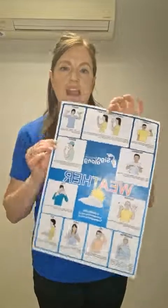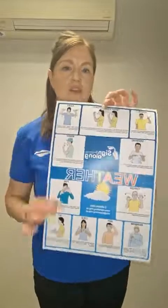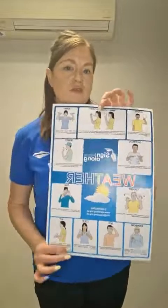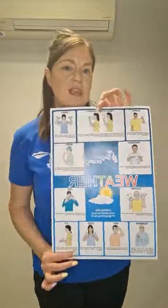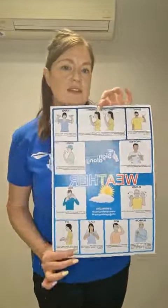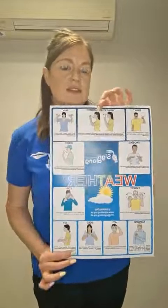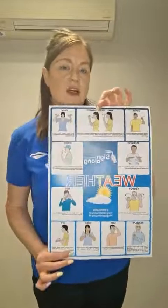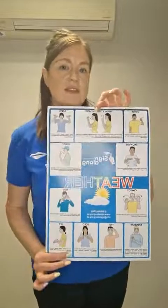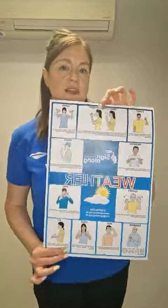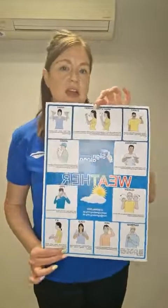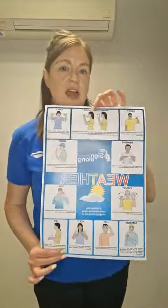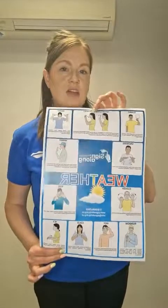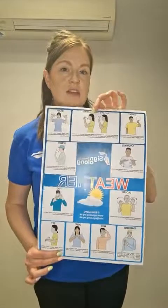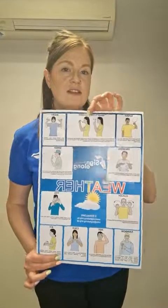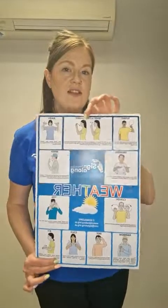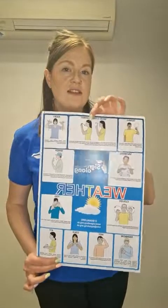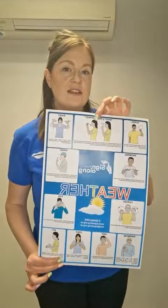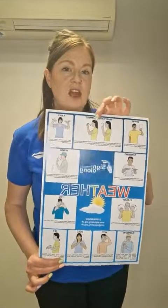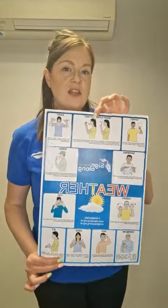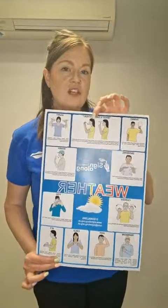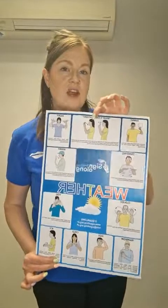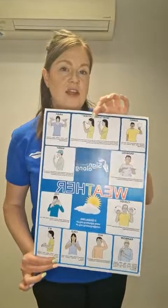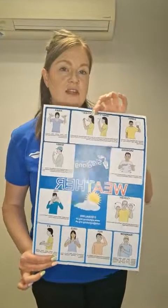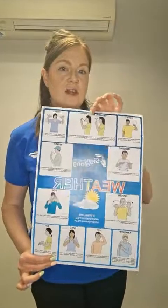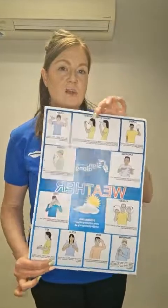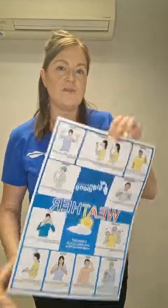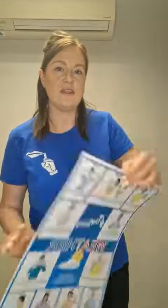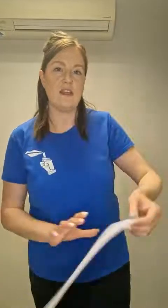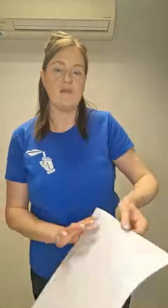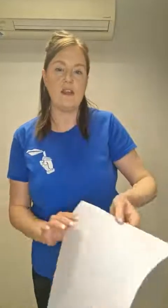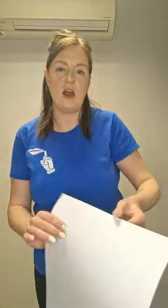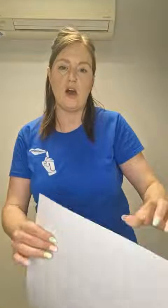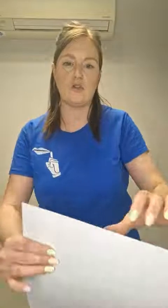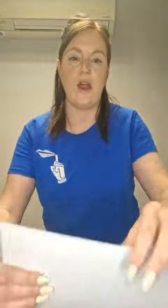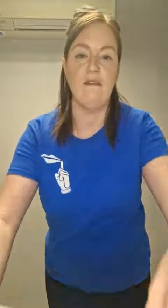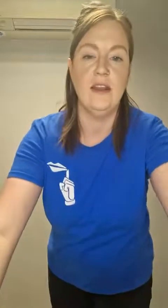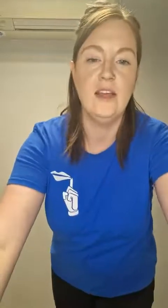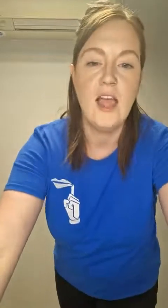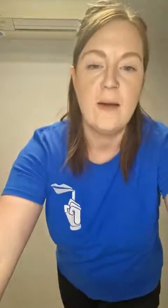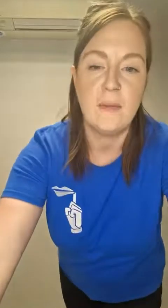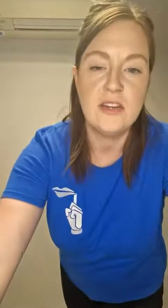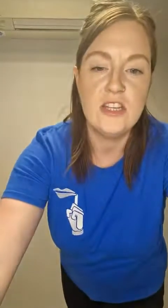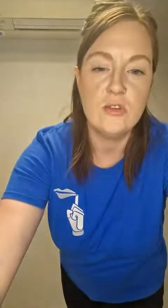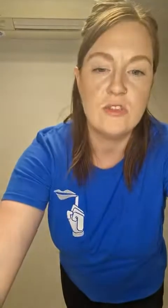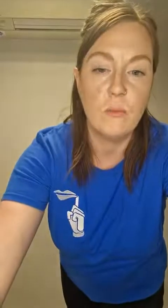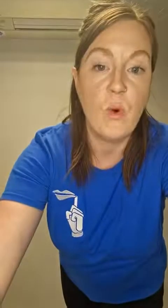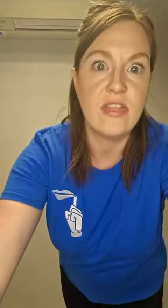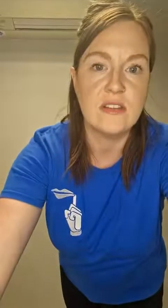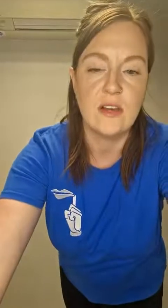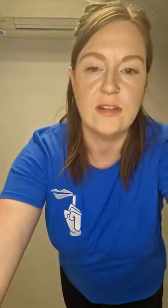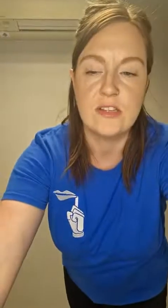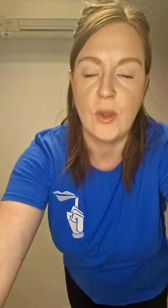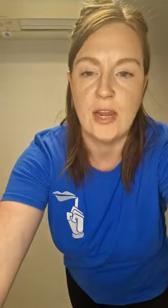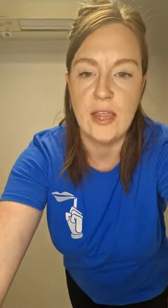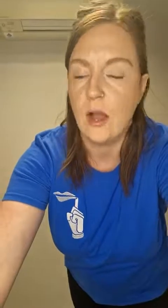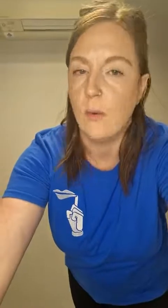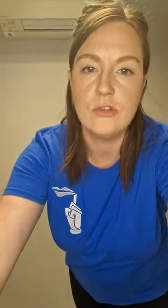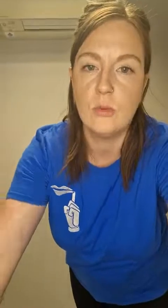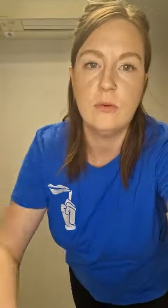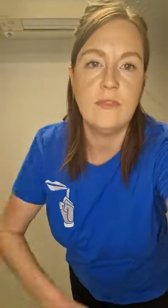A3 in size, and you can see they're slightly shiny too, so they're really hard wearing. I'm going to teach you some weather signs quickly. I won't do all of them,